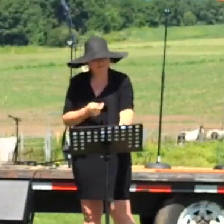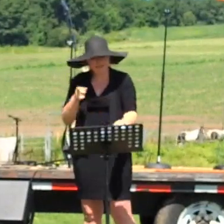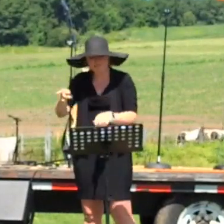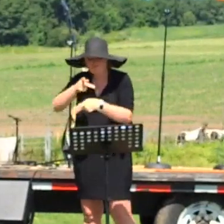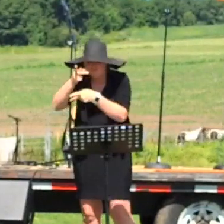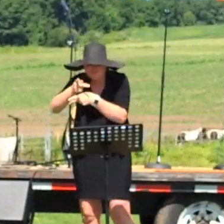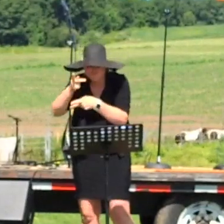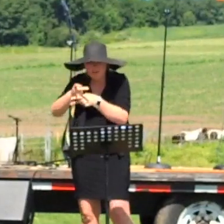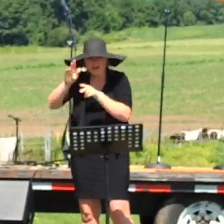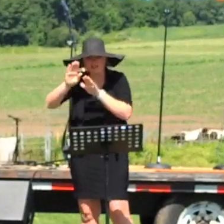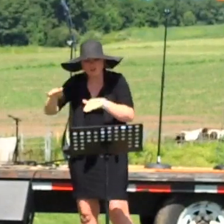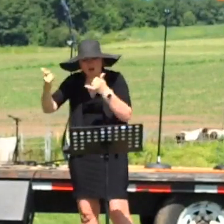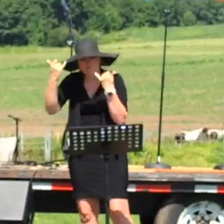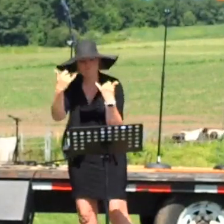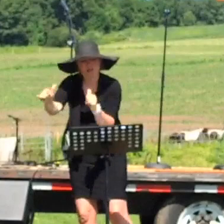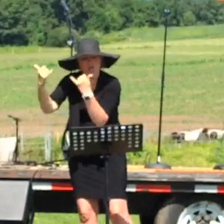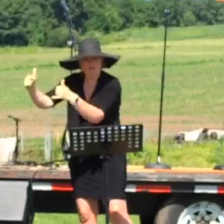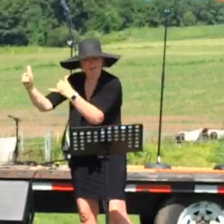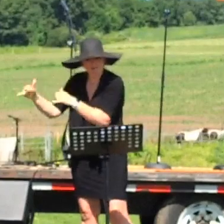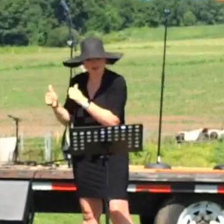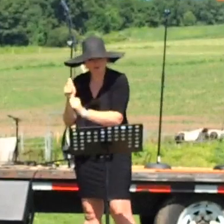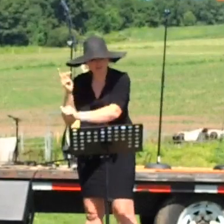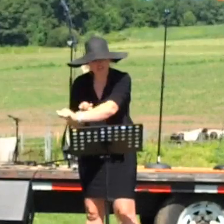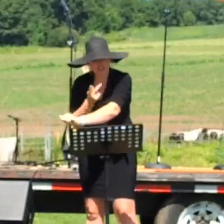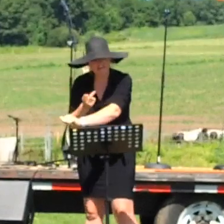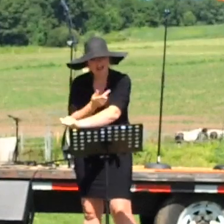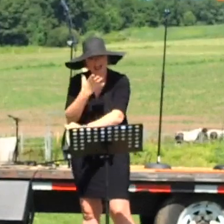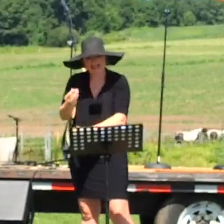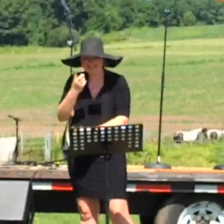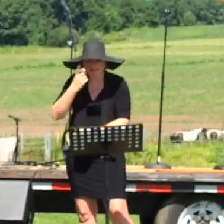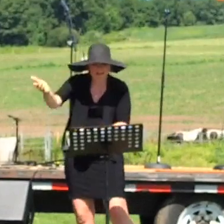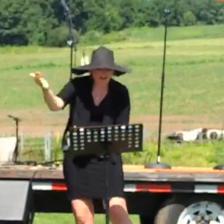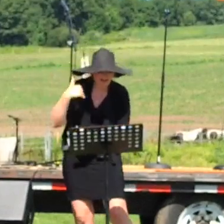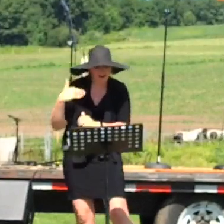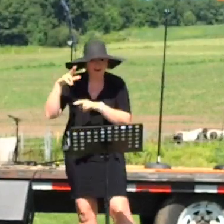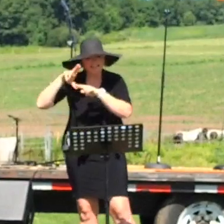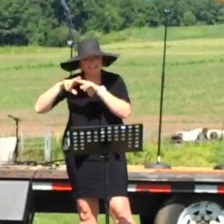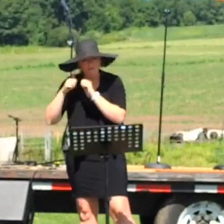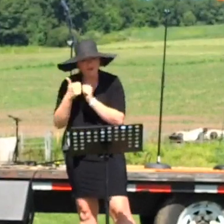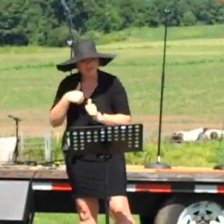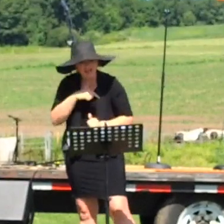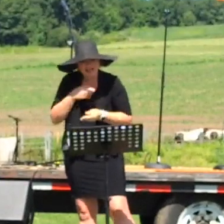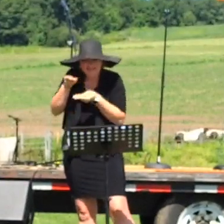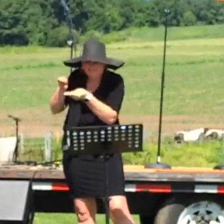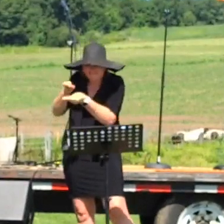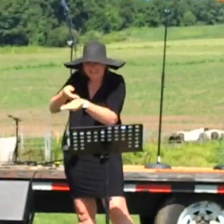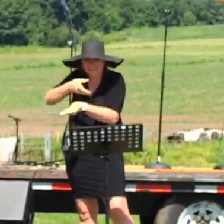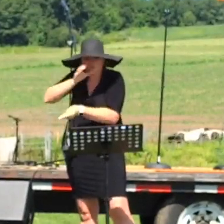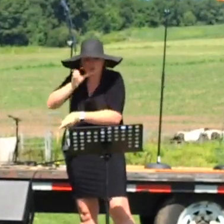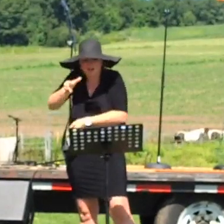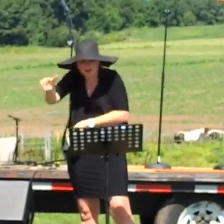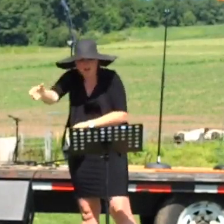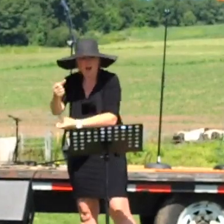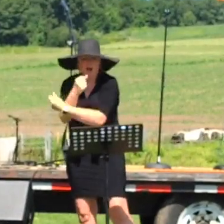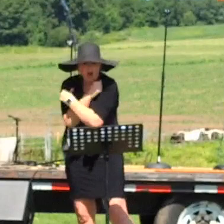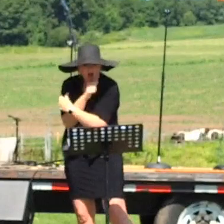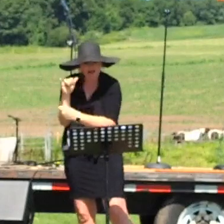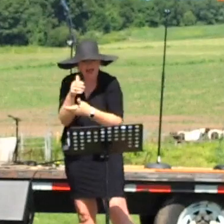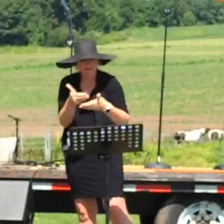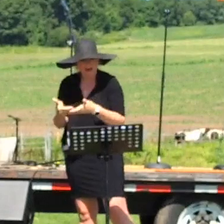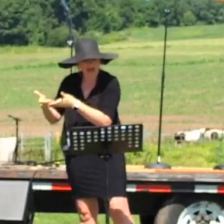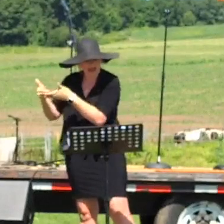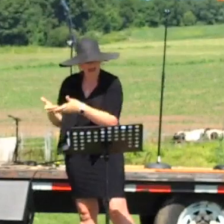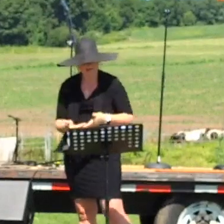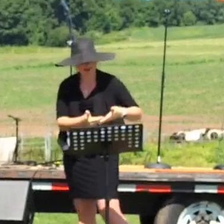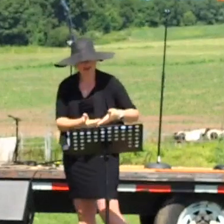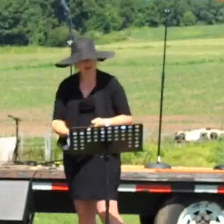from his cup. He cuddled it in his arms like a baby daughter. One day, a guest arrived at the home of the rich man, but instead